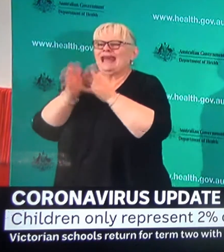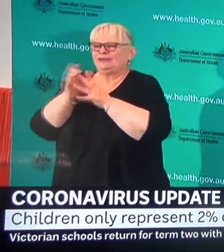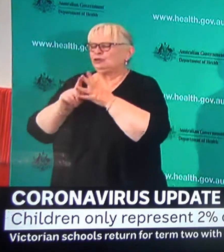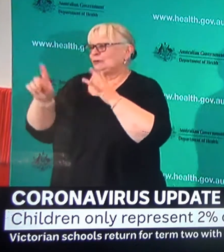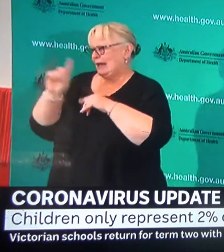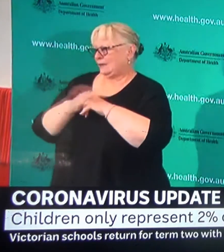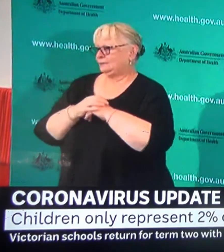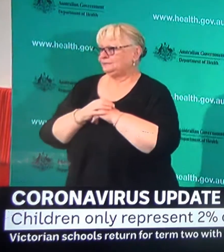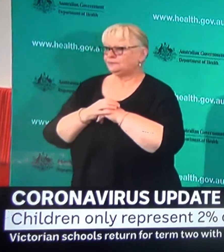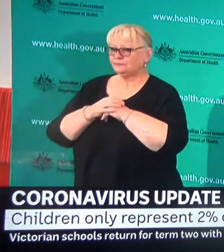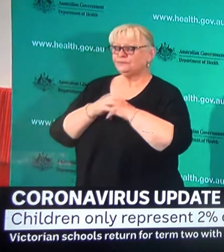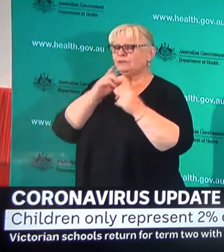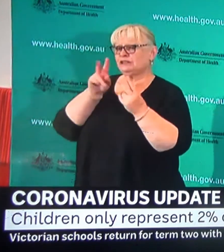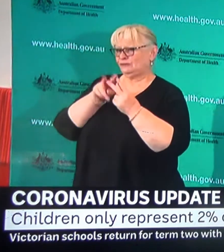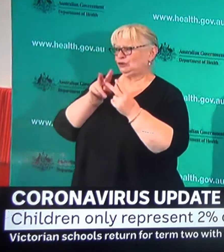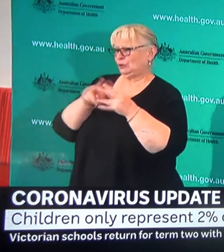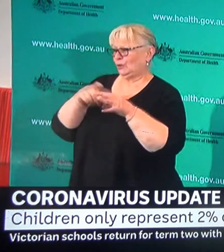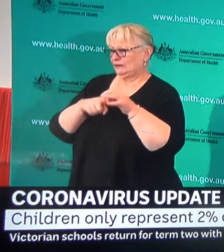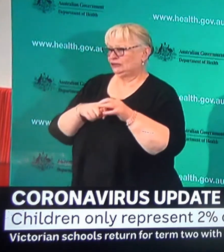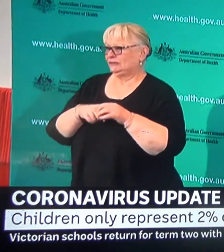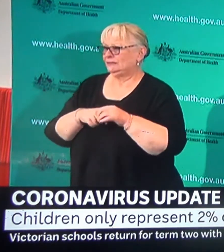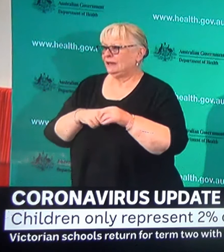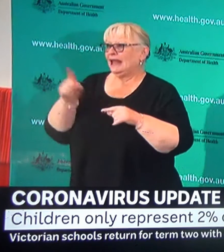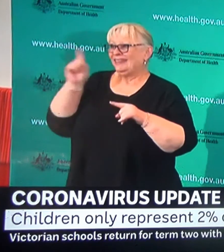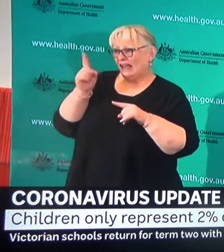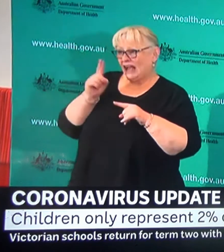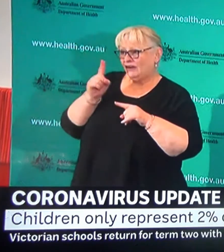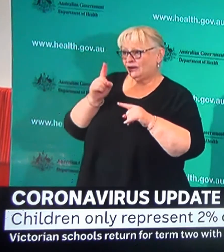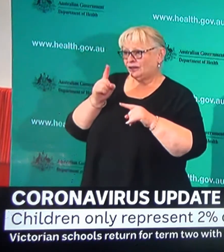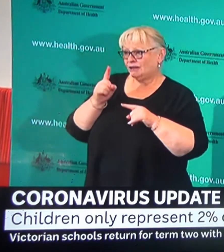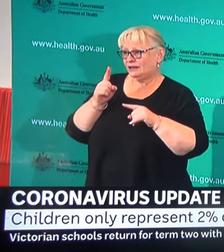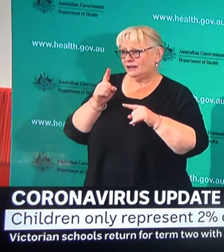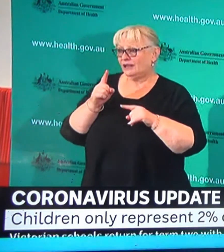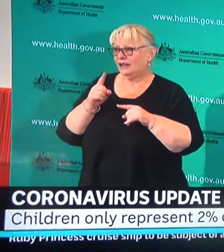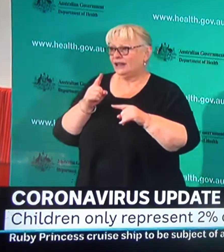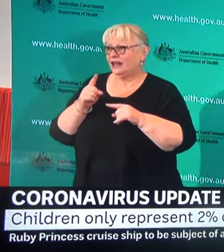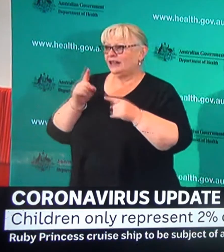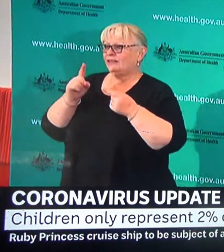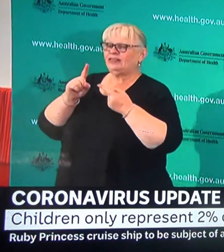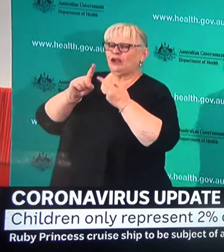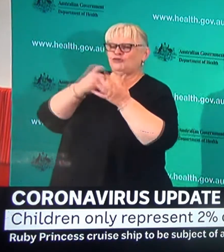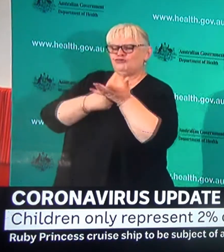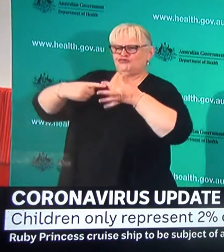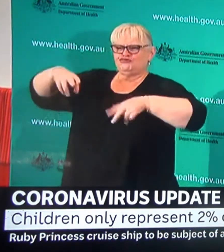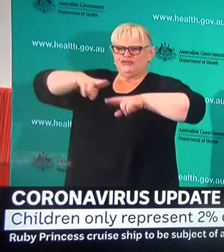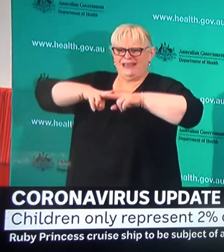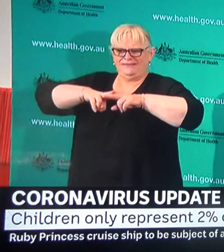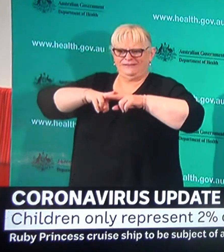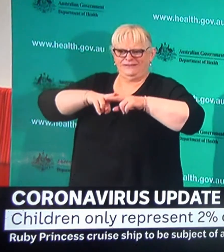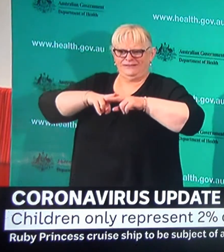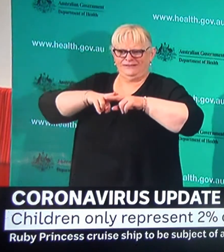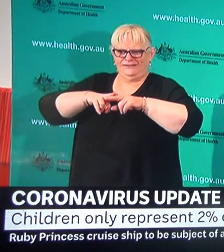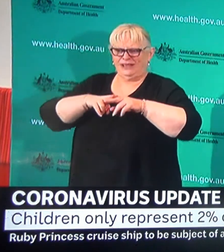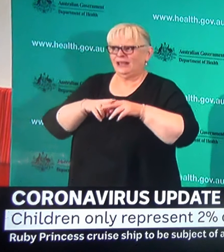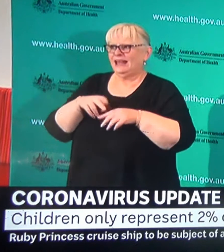you. Could I ask two slightly technical questions? What can you say about the current effective reproduction rate? I think it's called the REF. What level are we